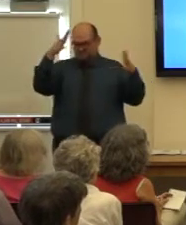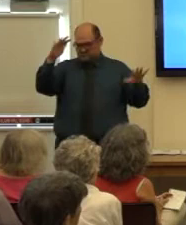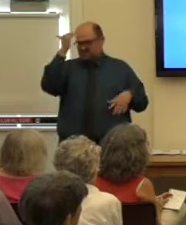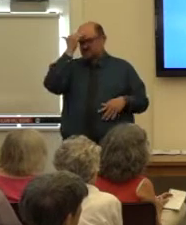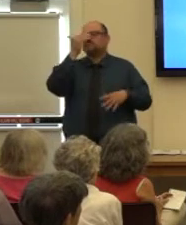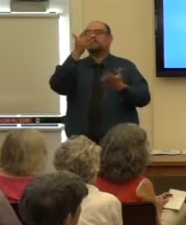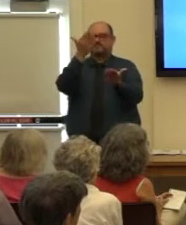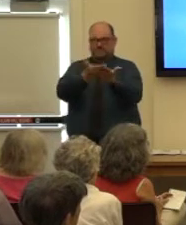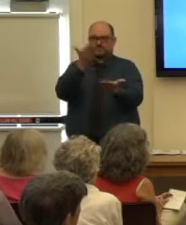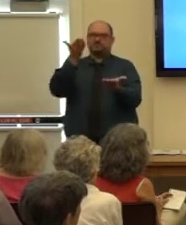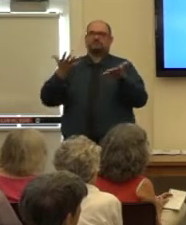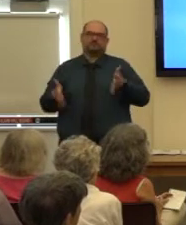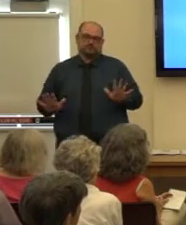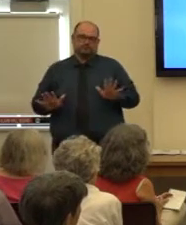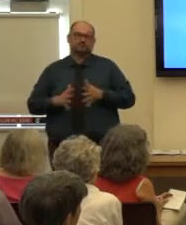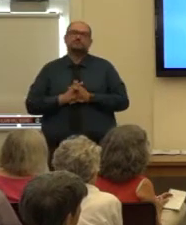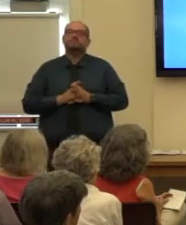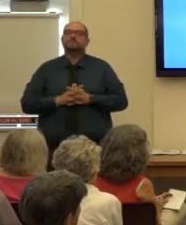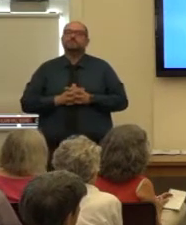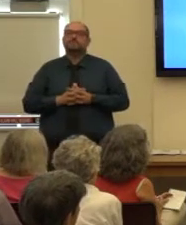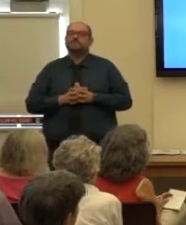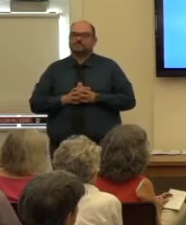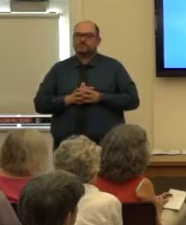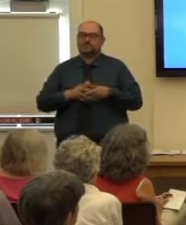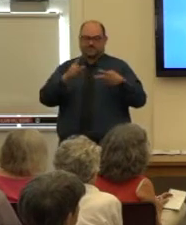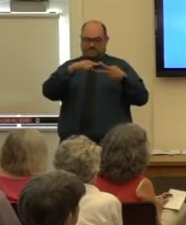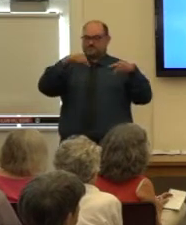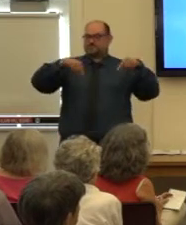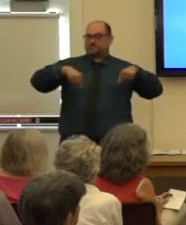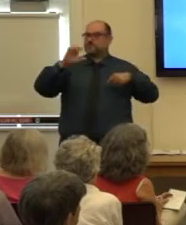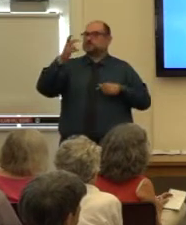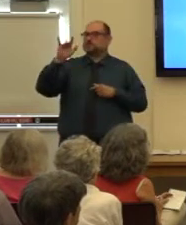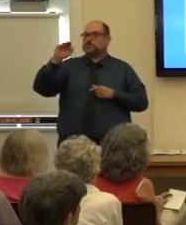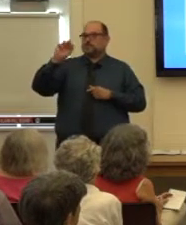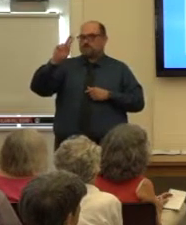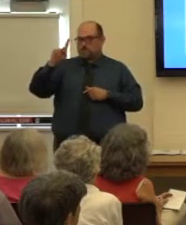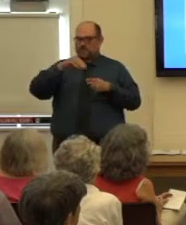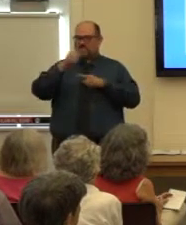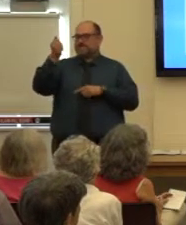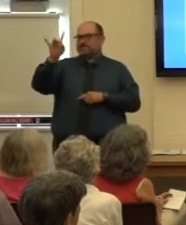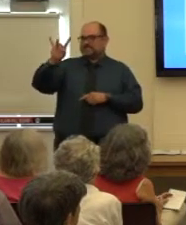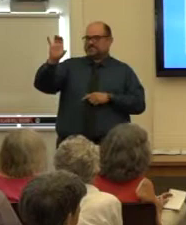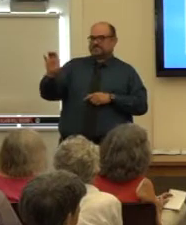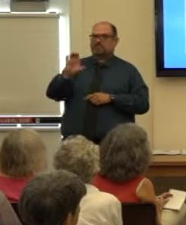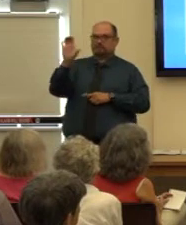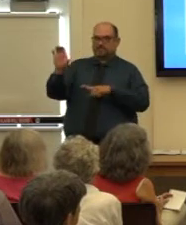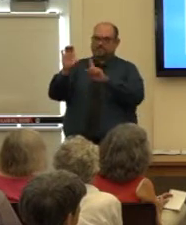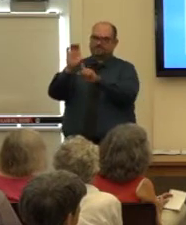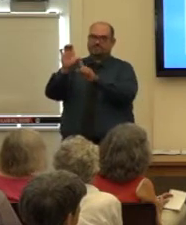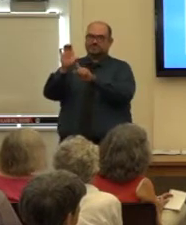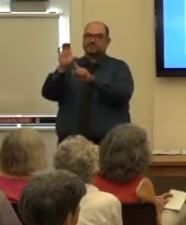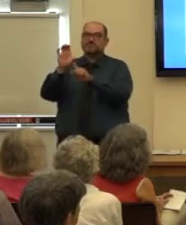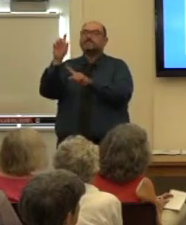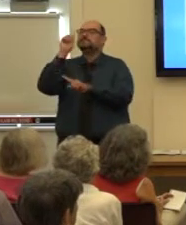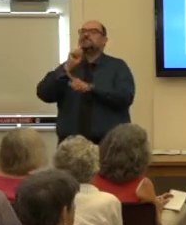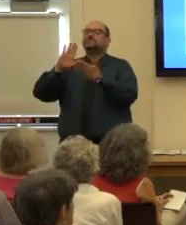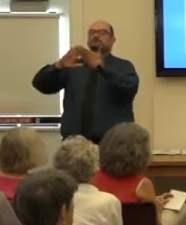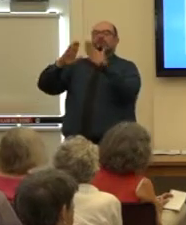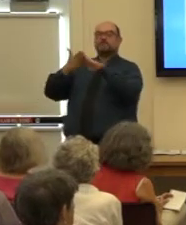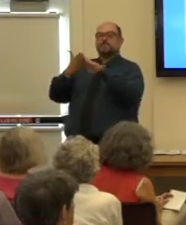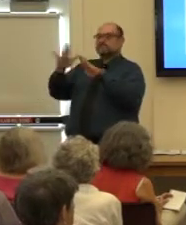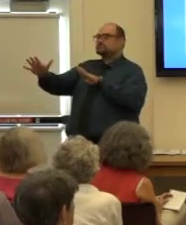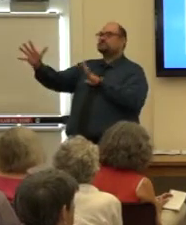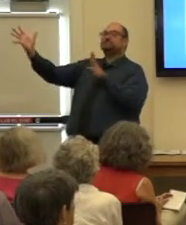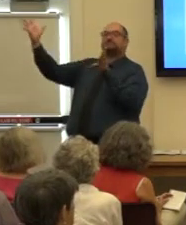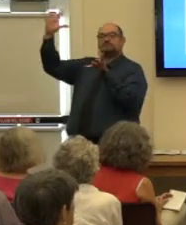the 18th century and about the Chilmark deaf community throughout its 250-year history as a cohesive